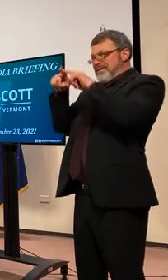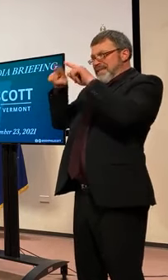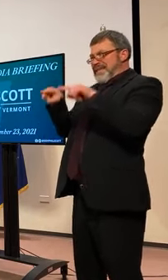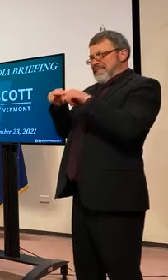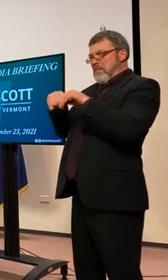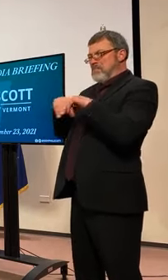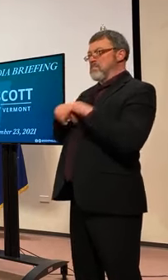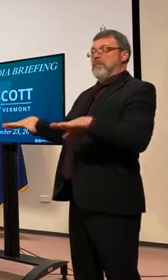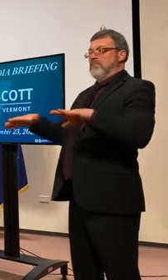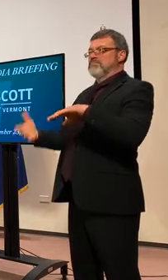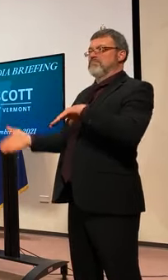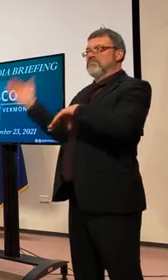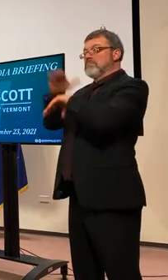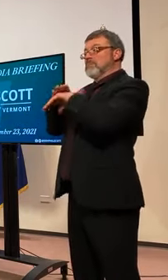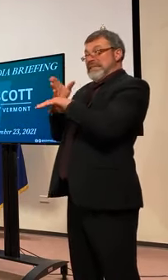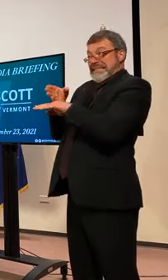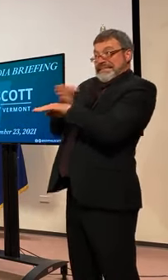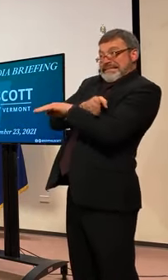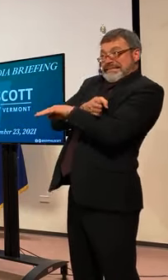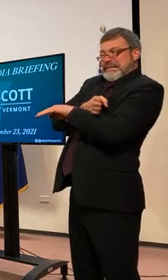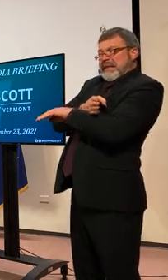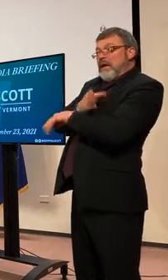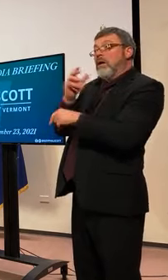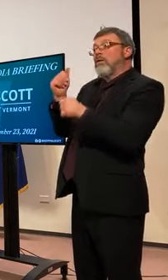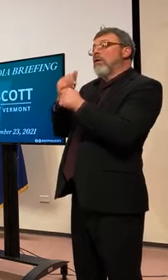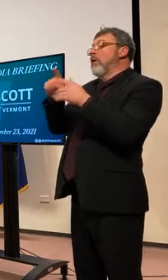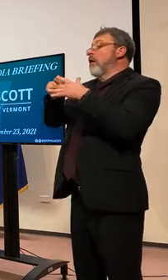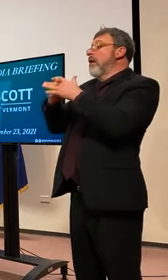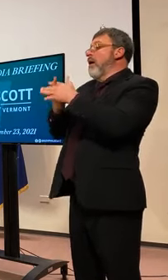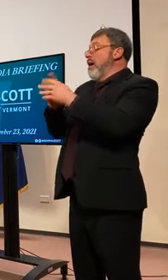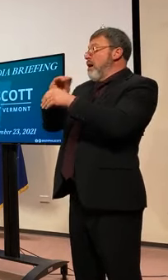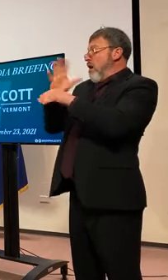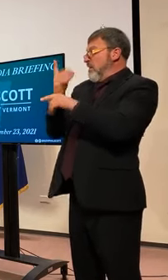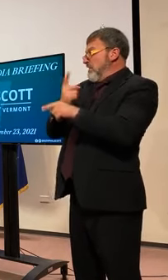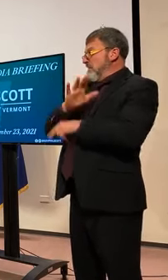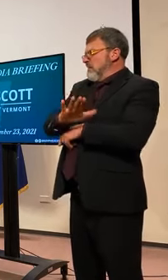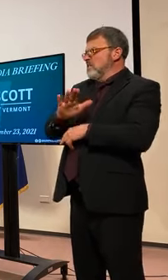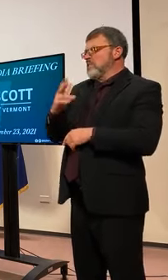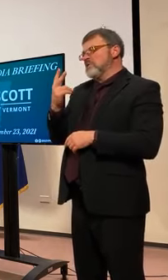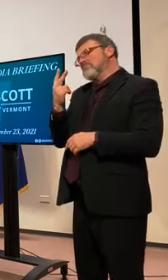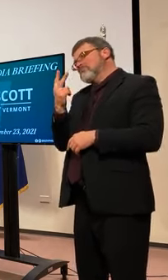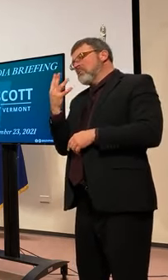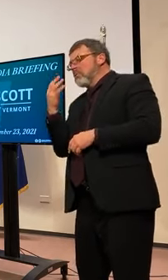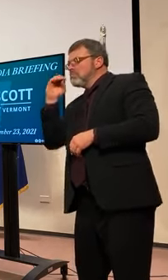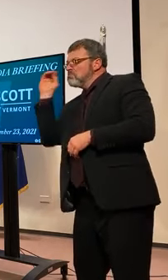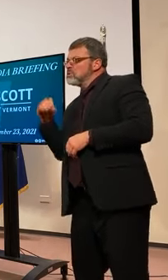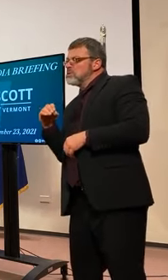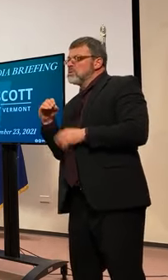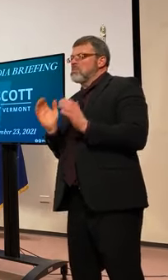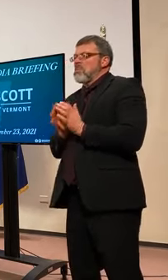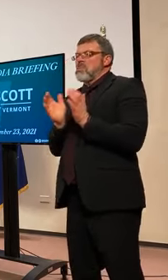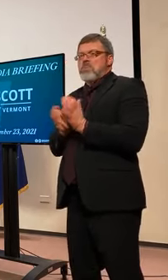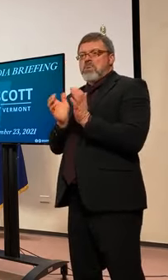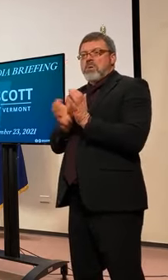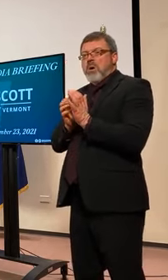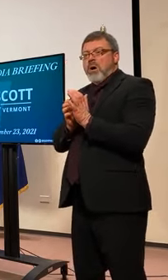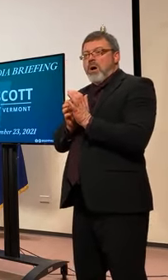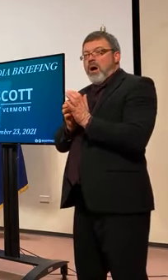an infection. So vaccination is protecting a heck of a lot of people from that.